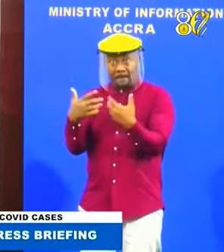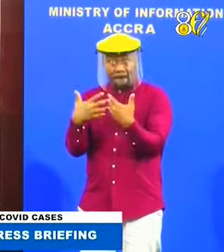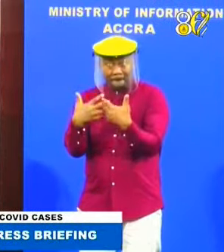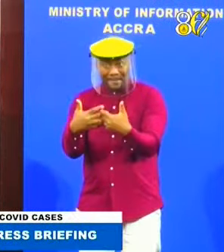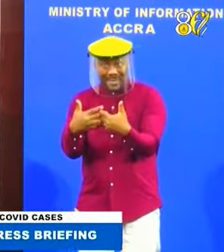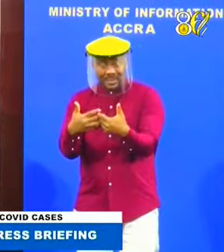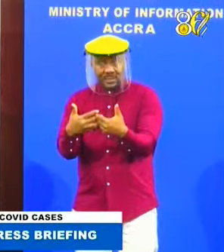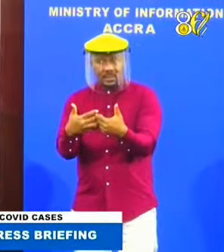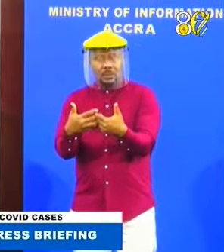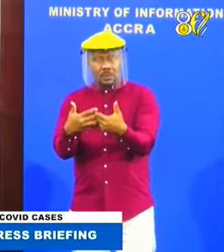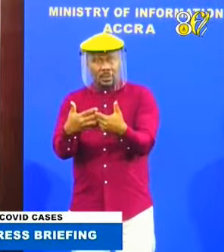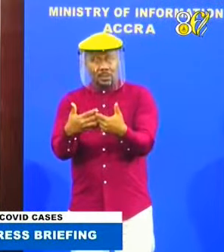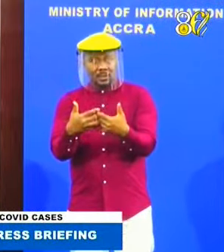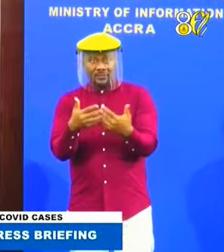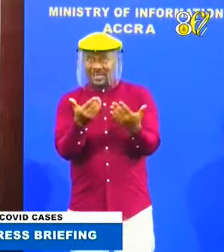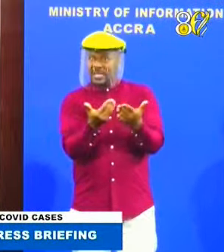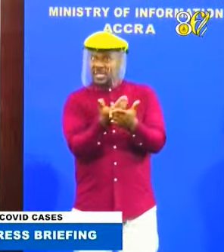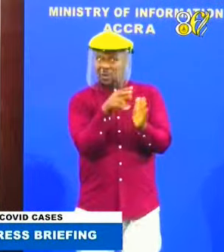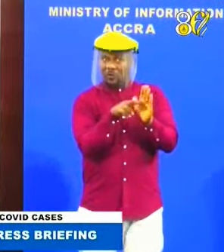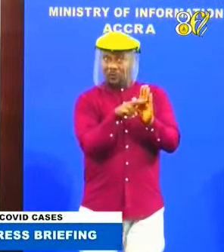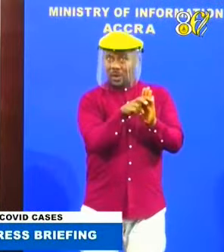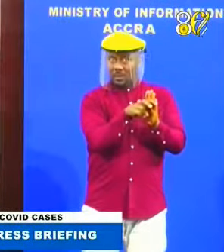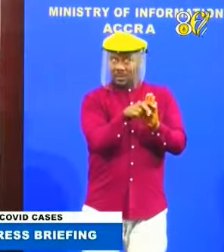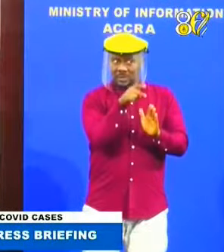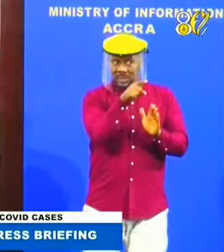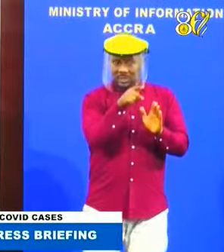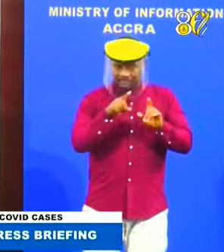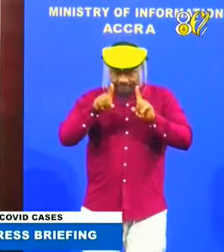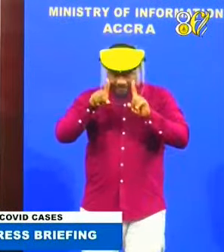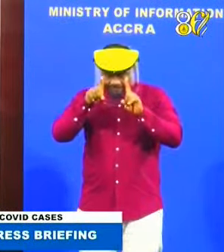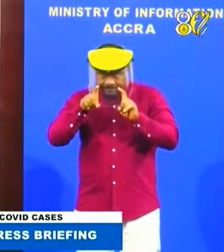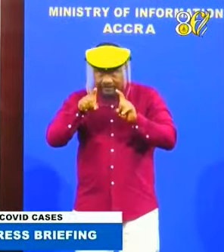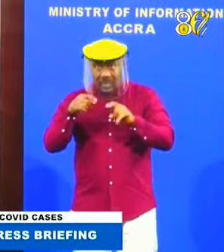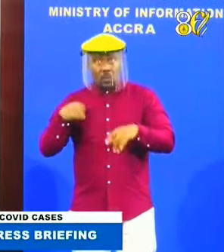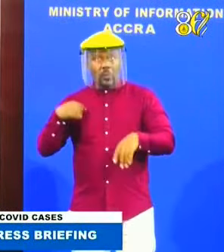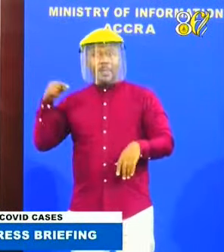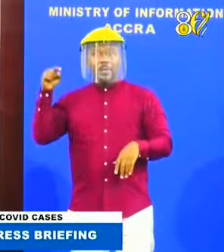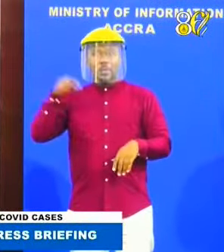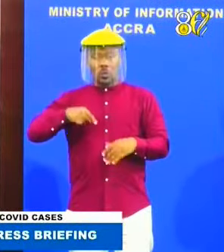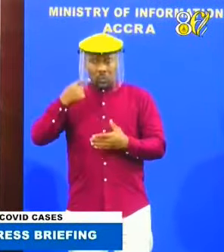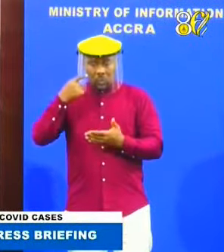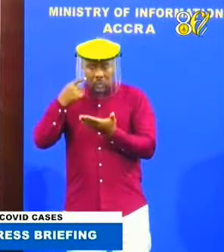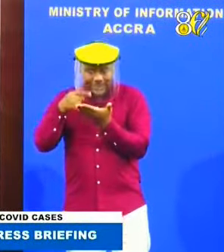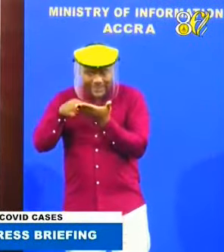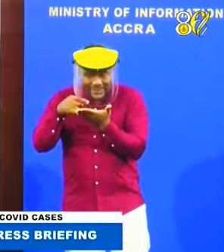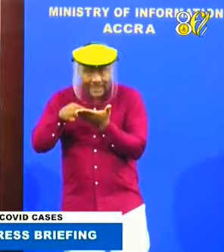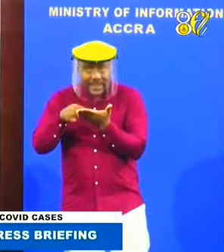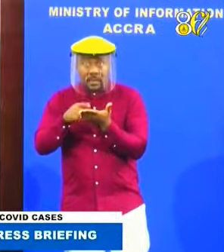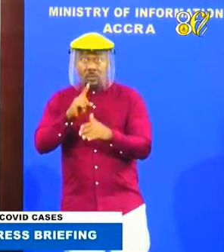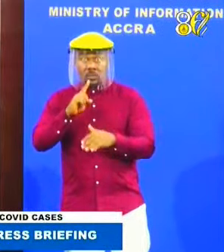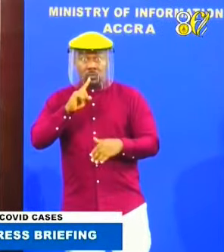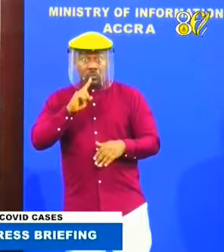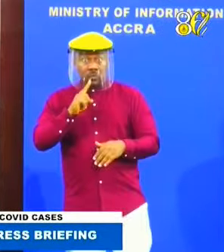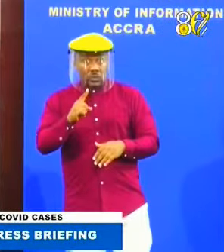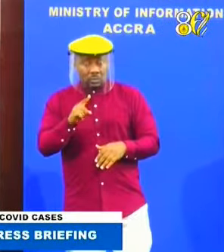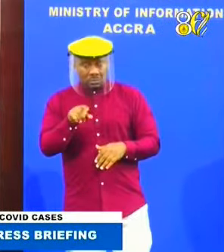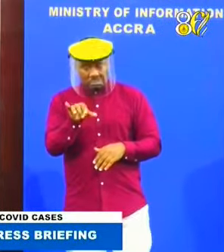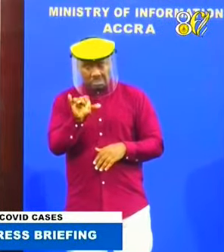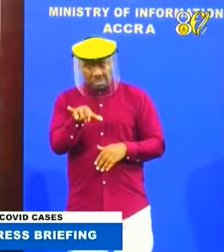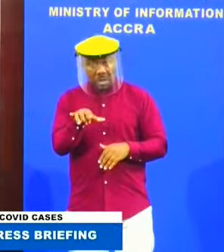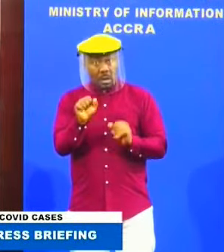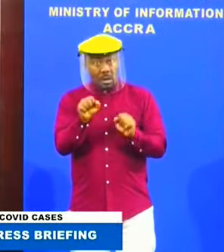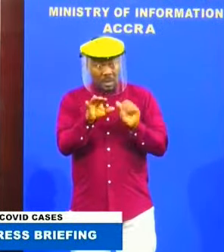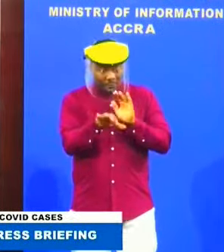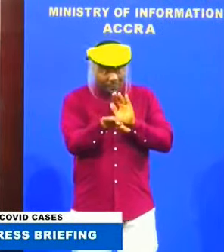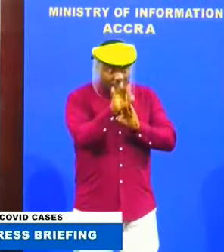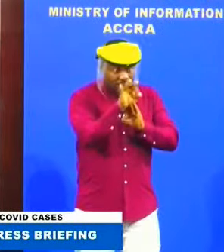let us know whether it can or it cannot. And we go to the site to go and verify. So we receive that information, and then we go and verify.